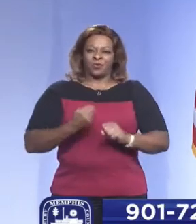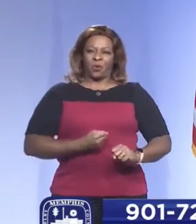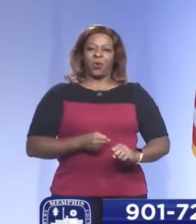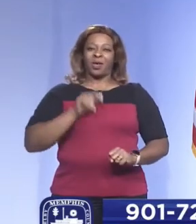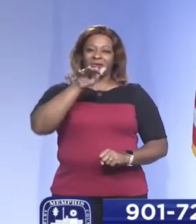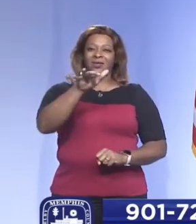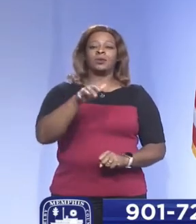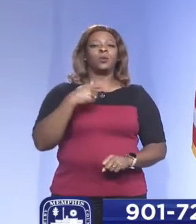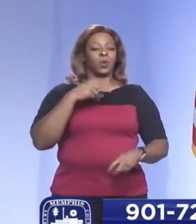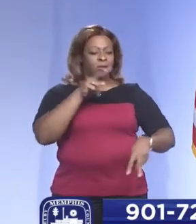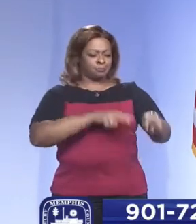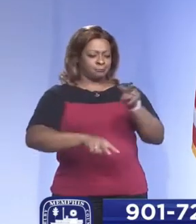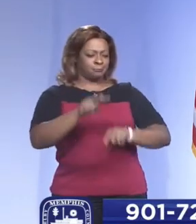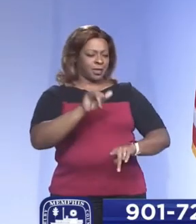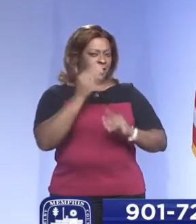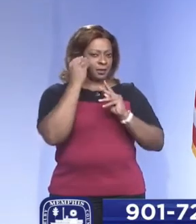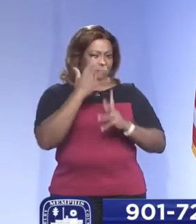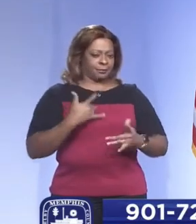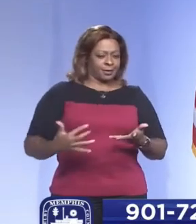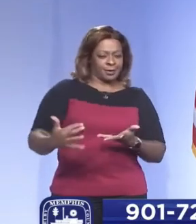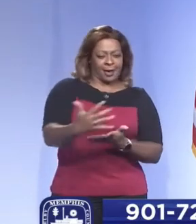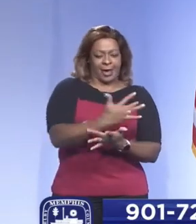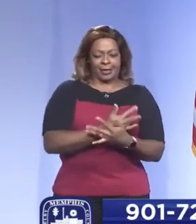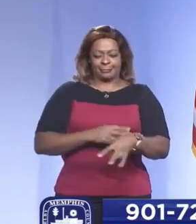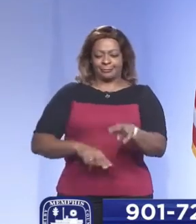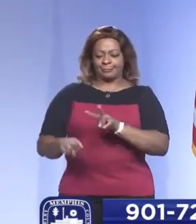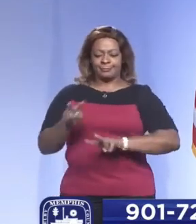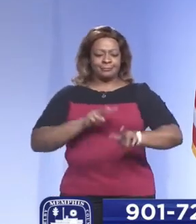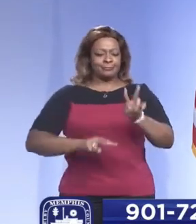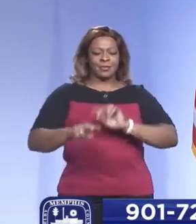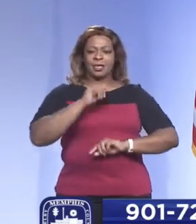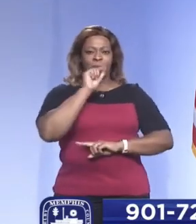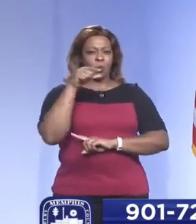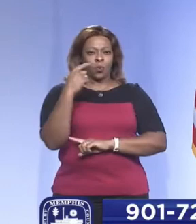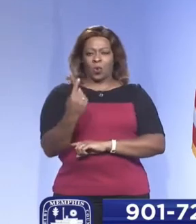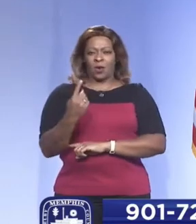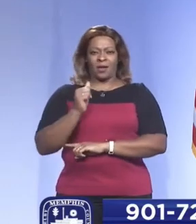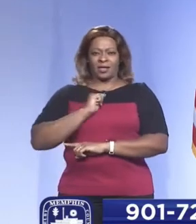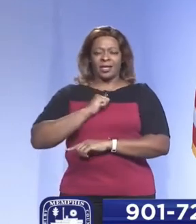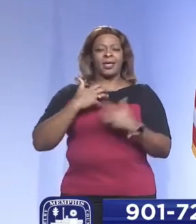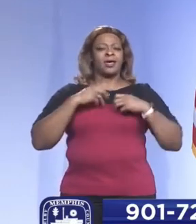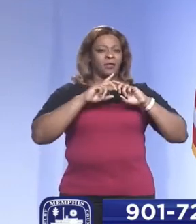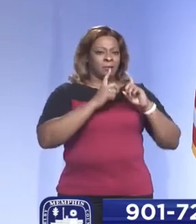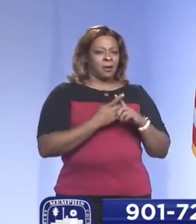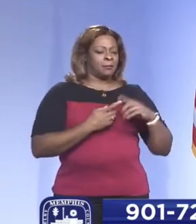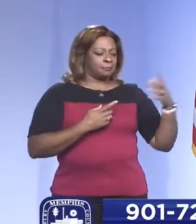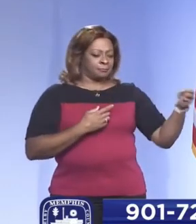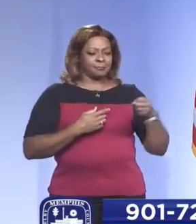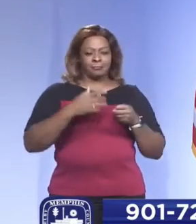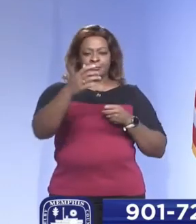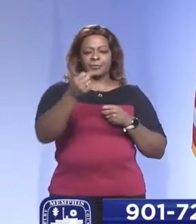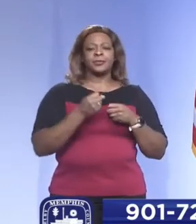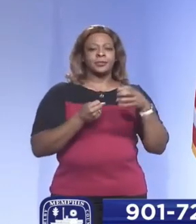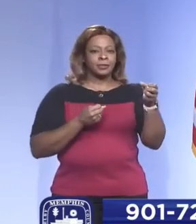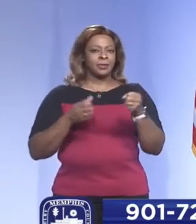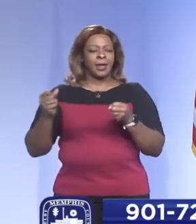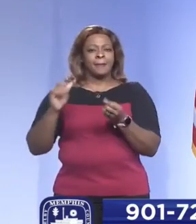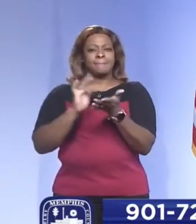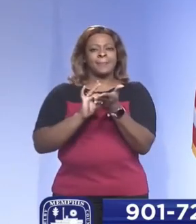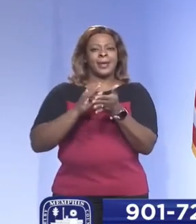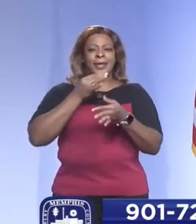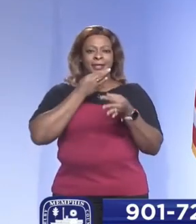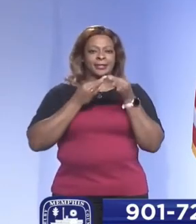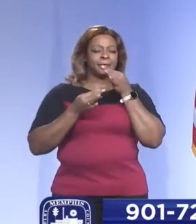the information and we gathered not just myself or the health department, but other medical